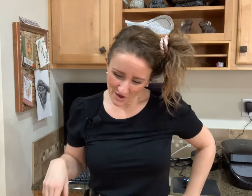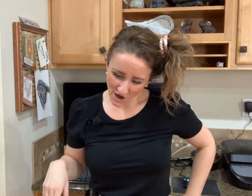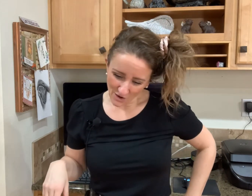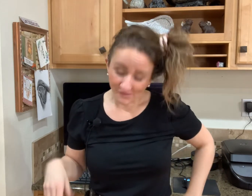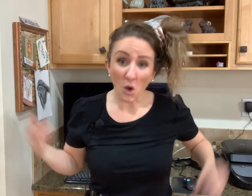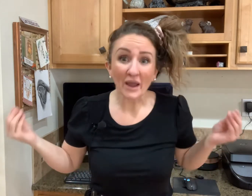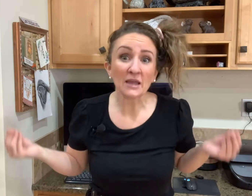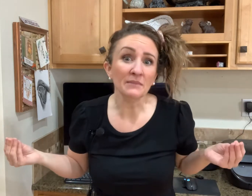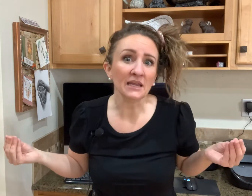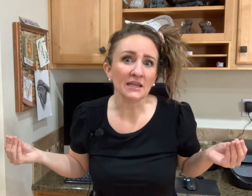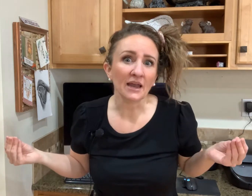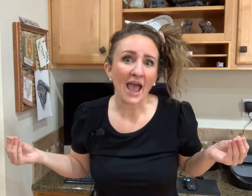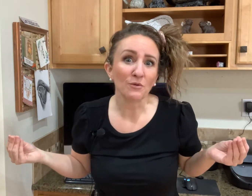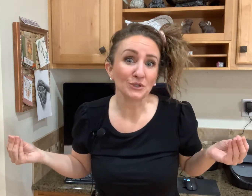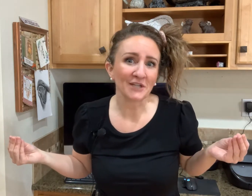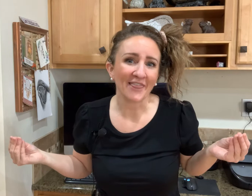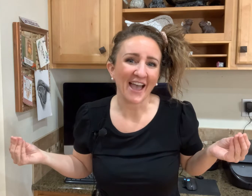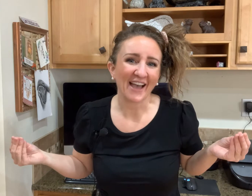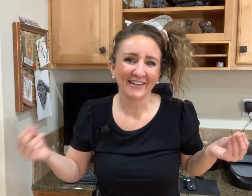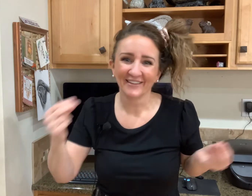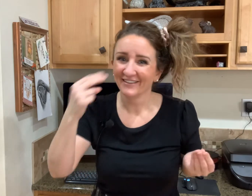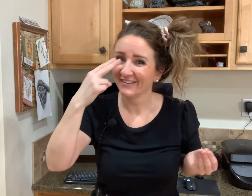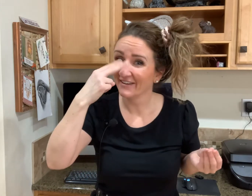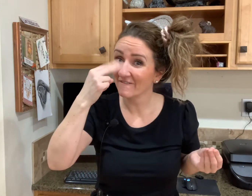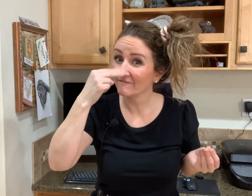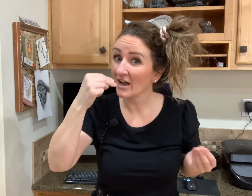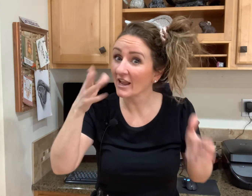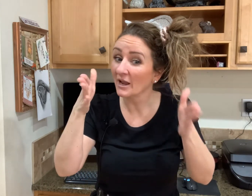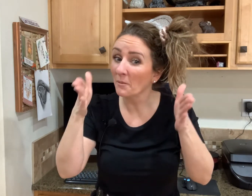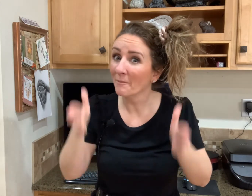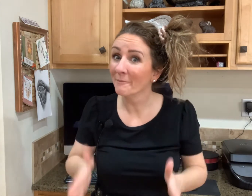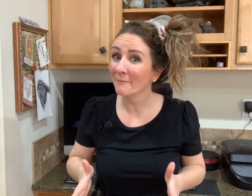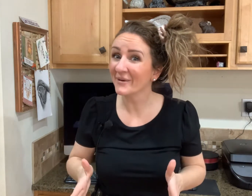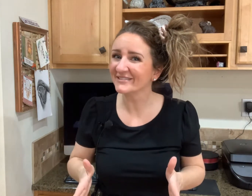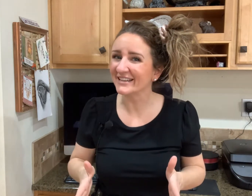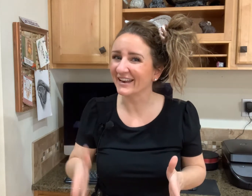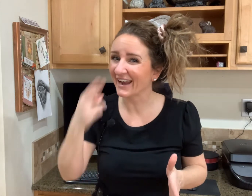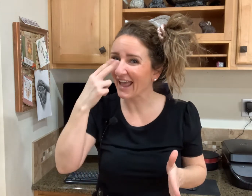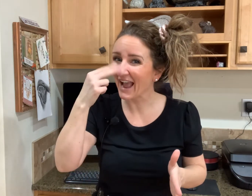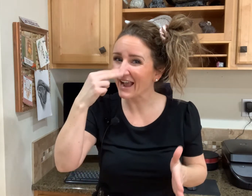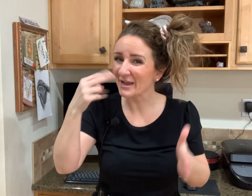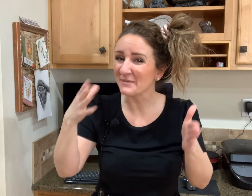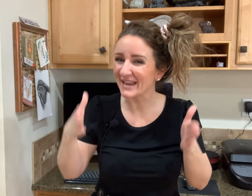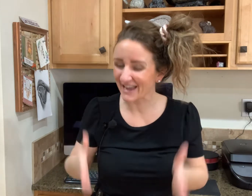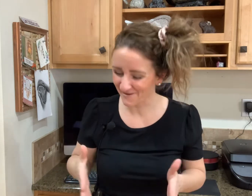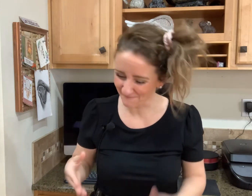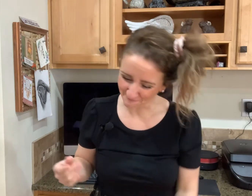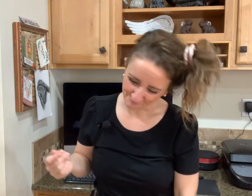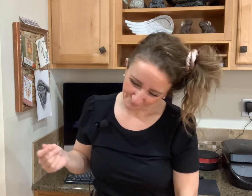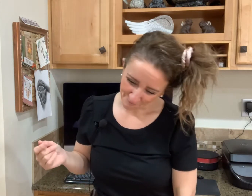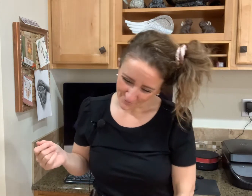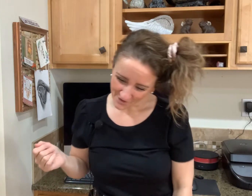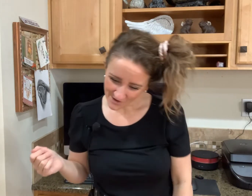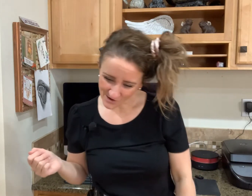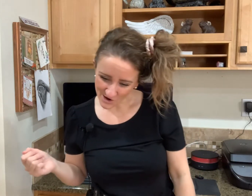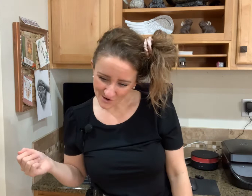Oh, so a comedian, how would you sign that? Funny. Person, comedian.